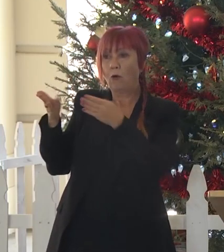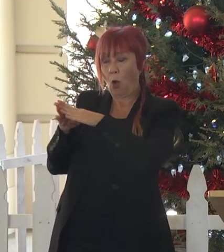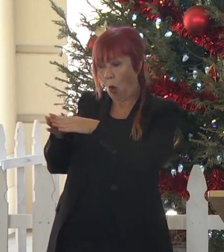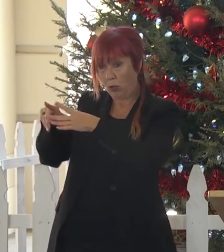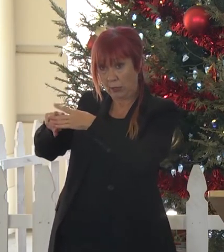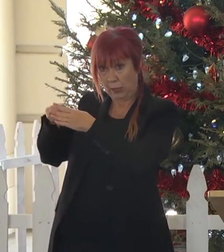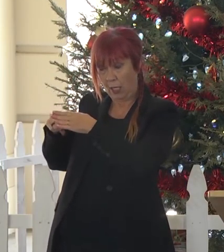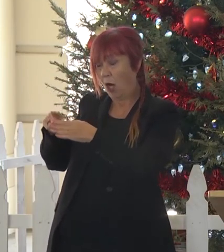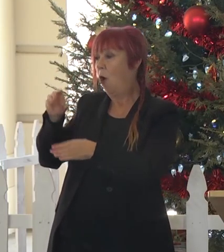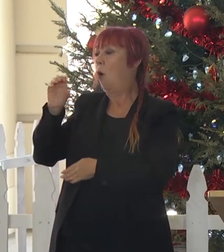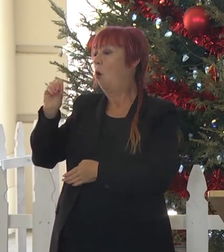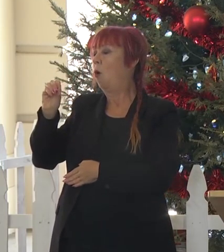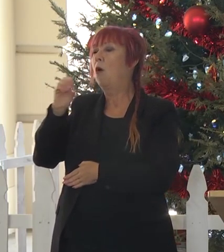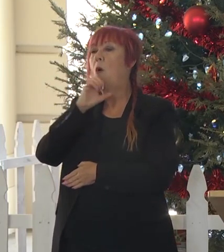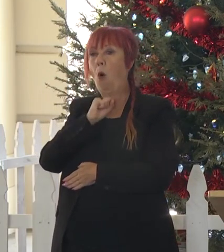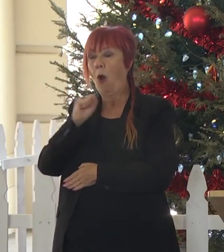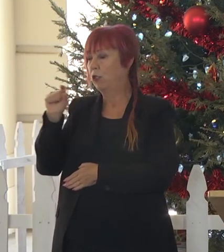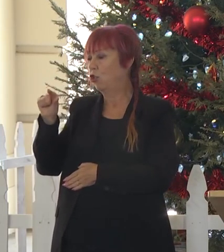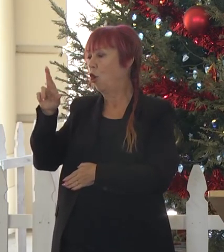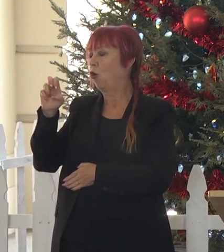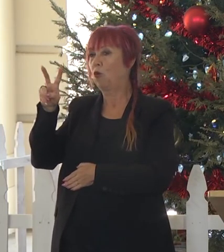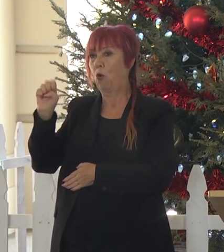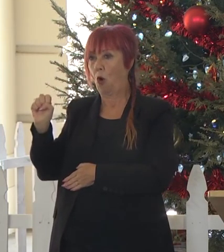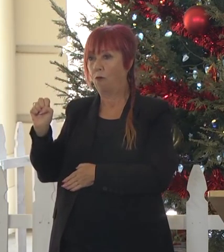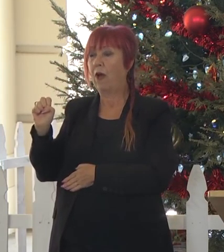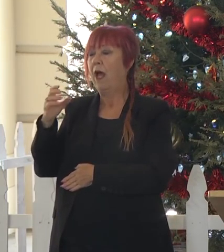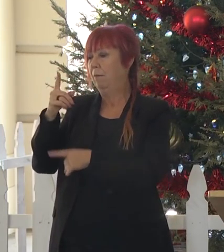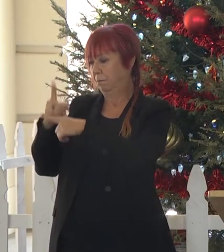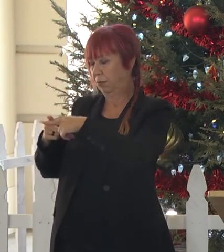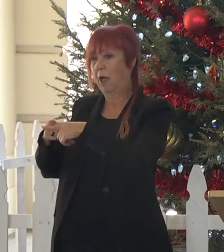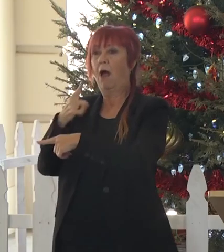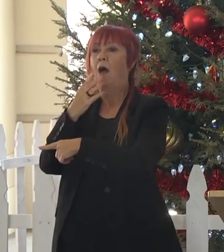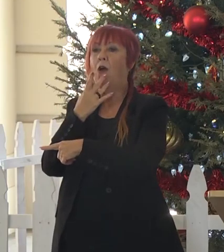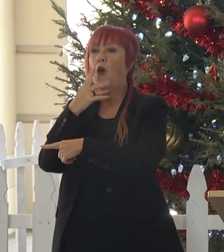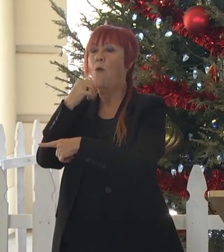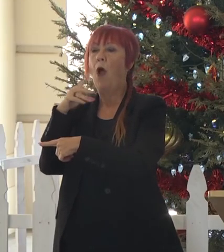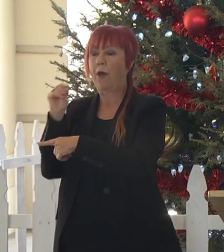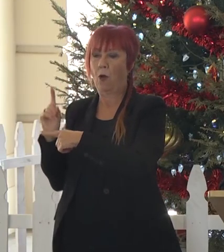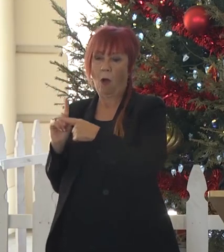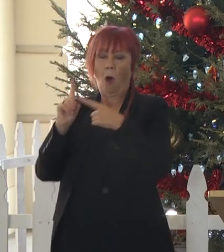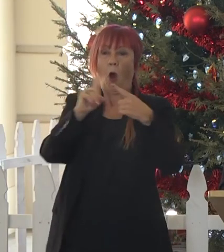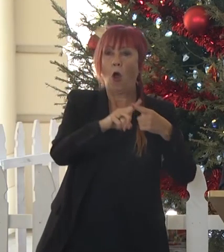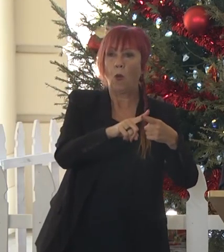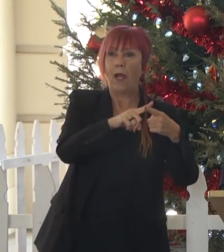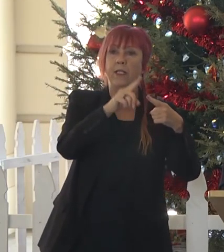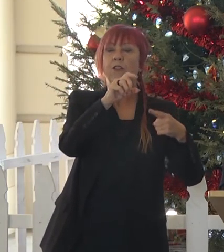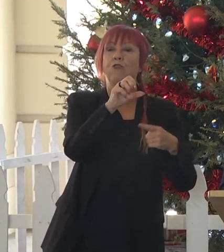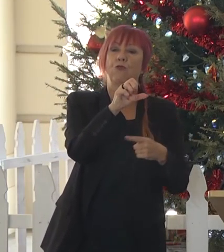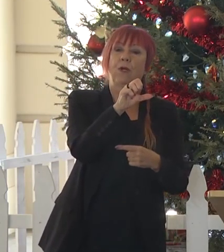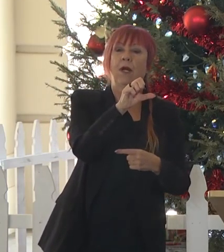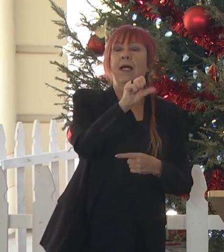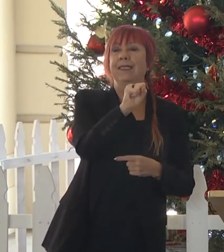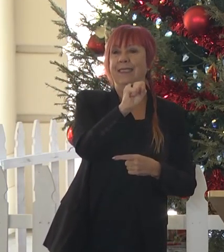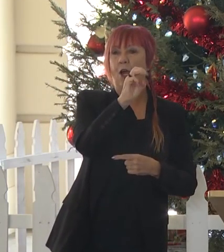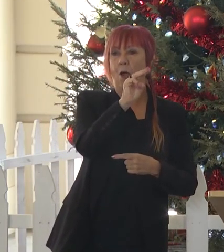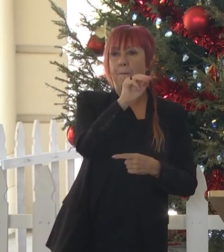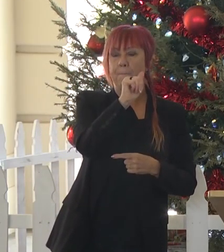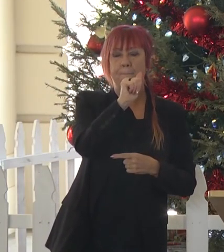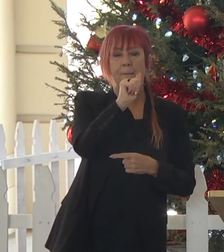Orange Grove in Colorado all the way through east to Sierra Madre and Paloma. That effort will be undertaken by law